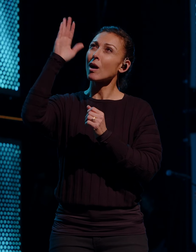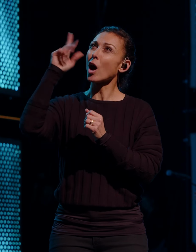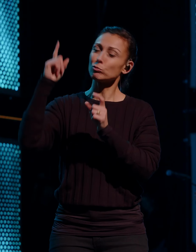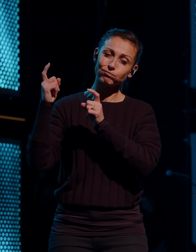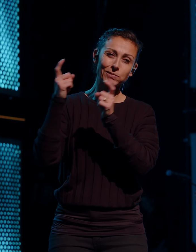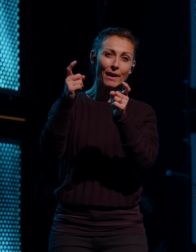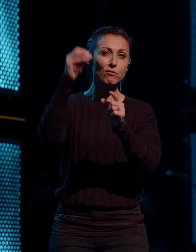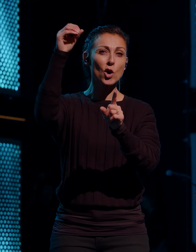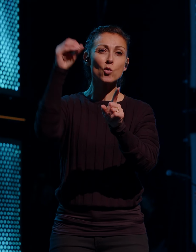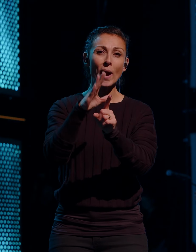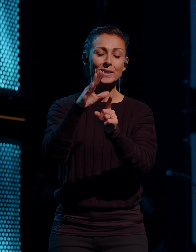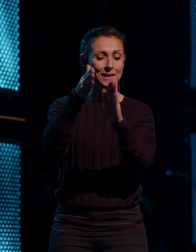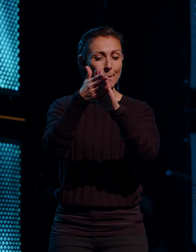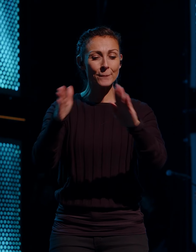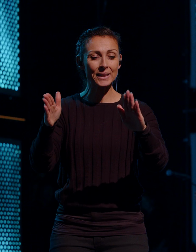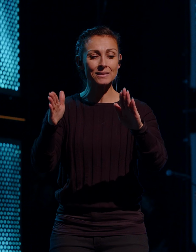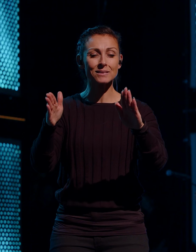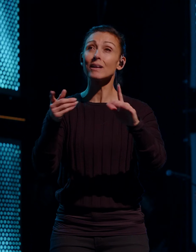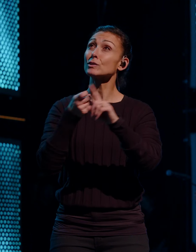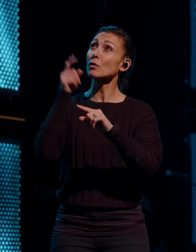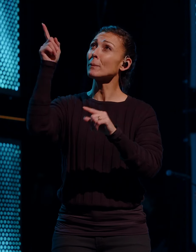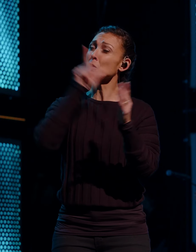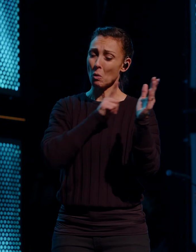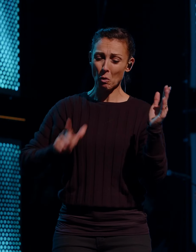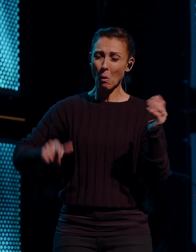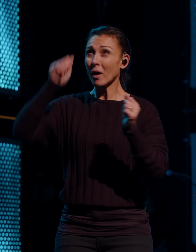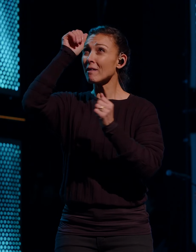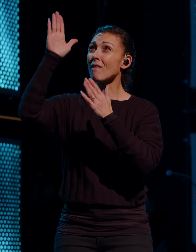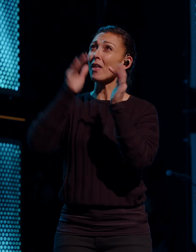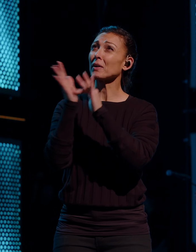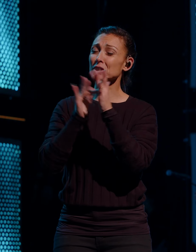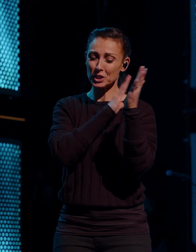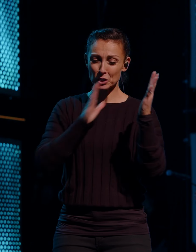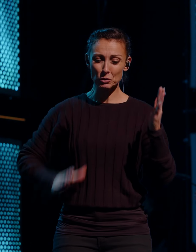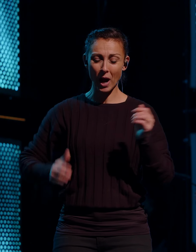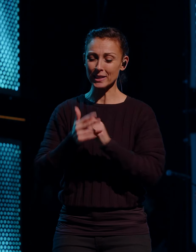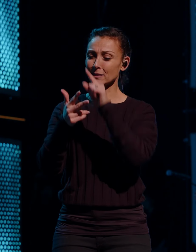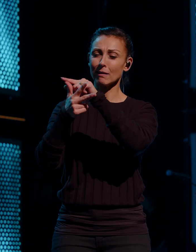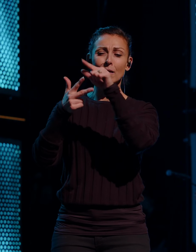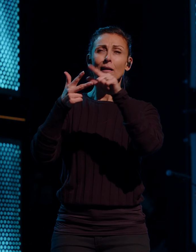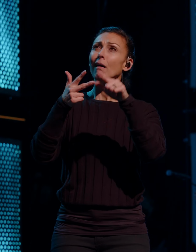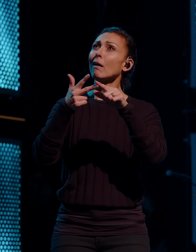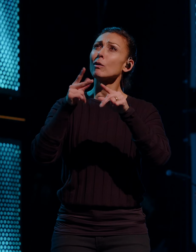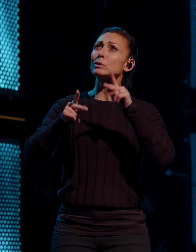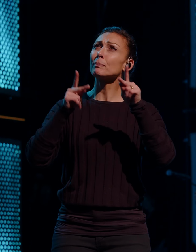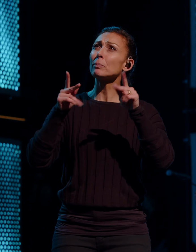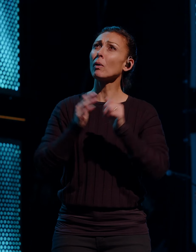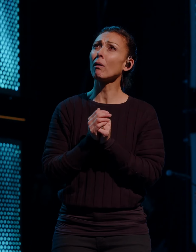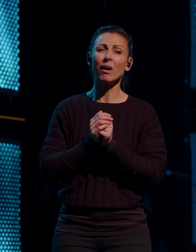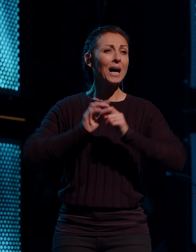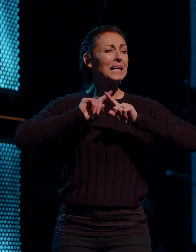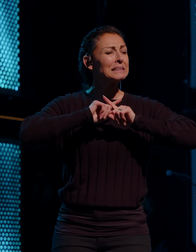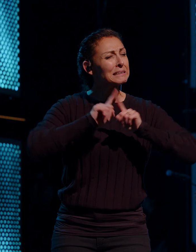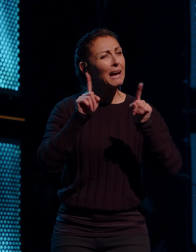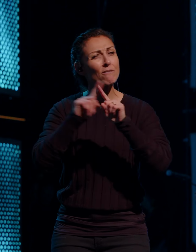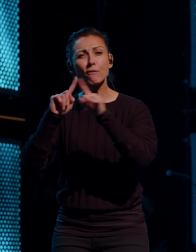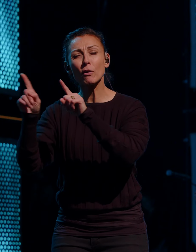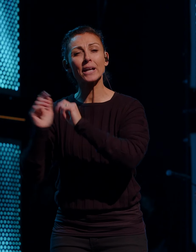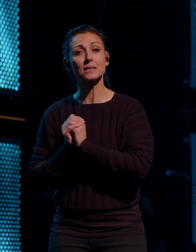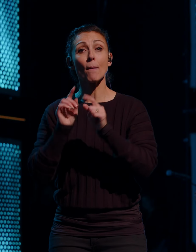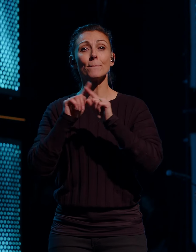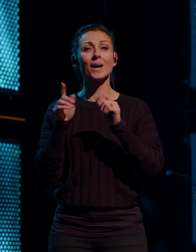the Lord Jesus Christ. I mean, really, these three people could not have been more different, but the same gospel saved them all. This is what we have to remember. The gospel's